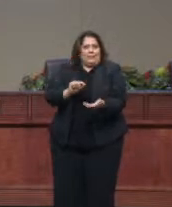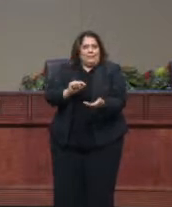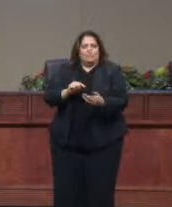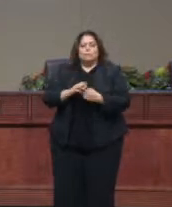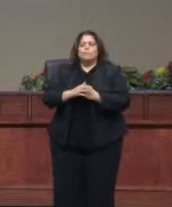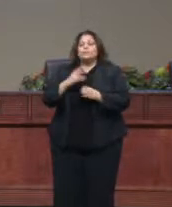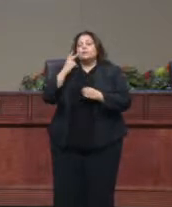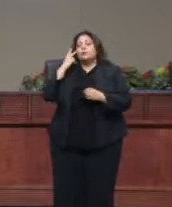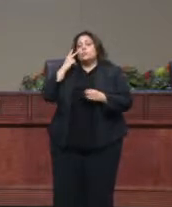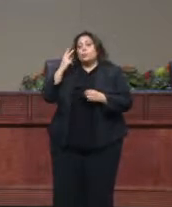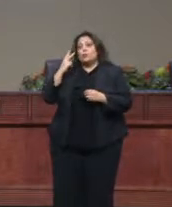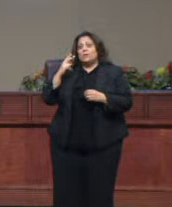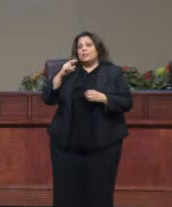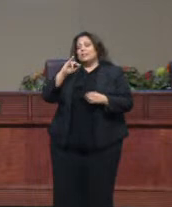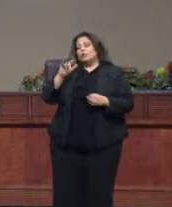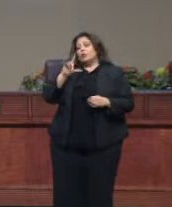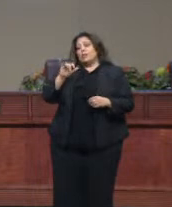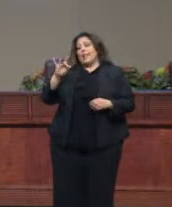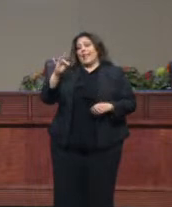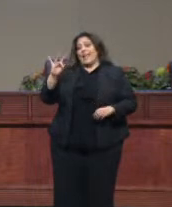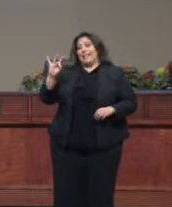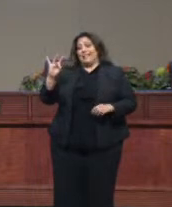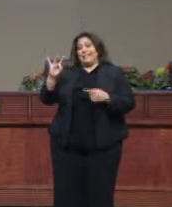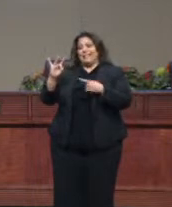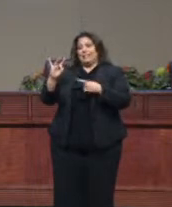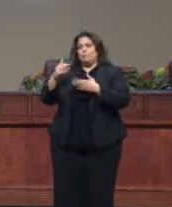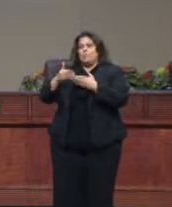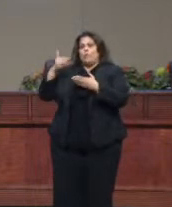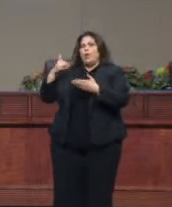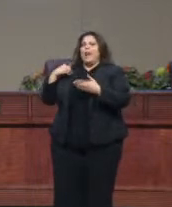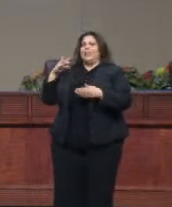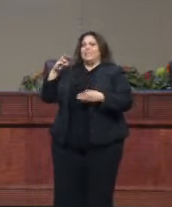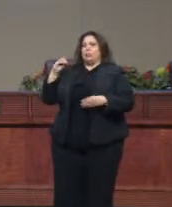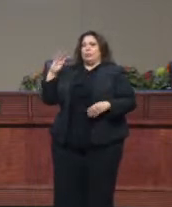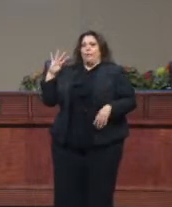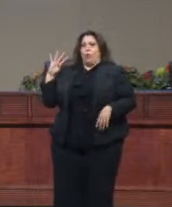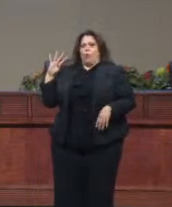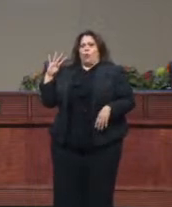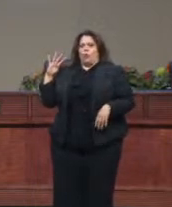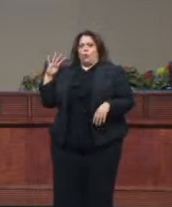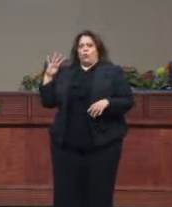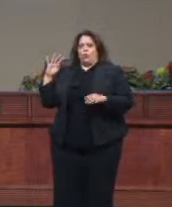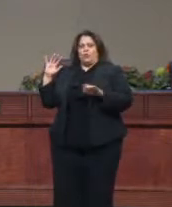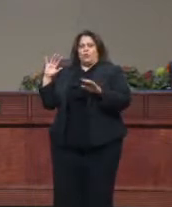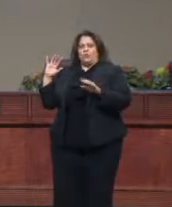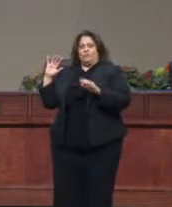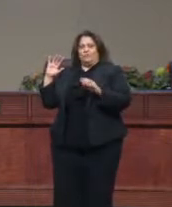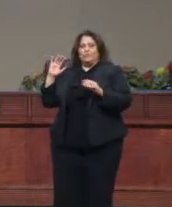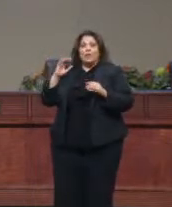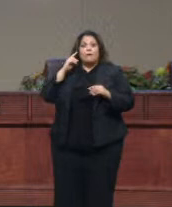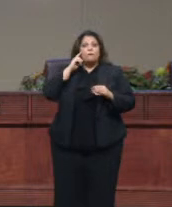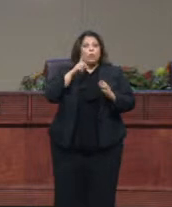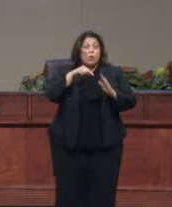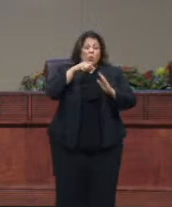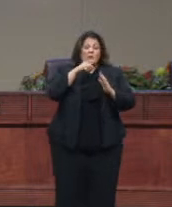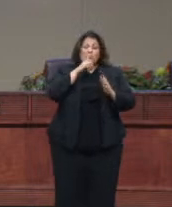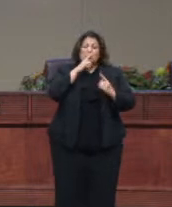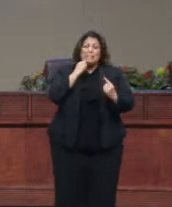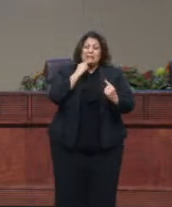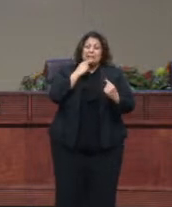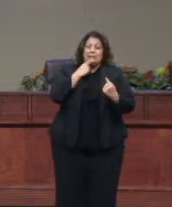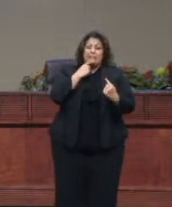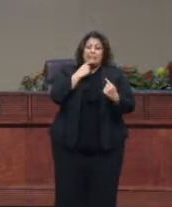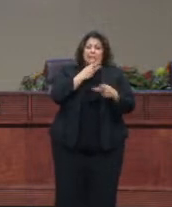the 18th of July, we have 604 in the same category. For intensive care, on